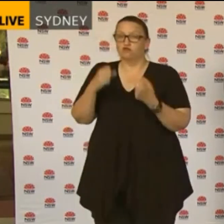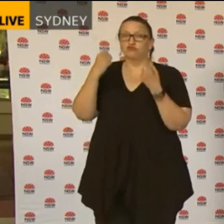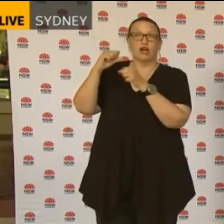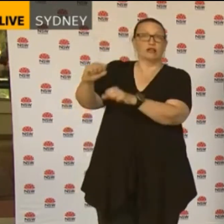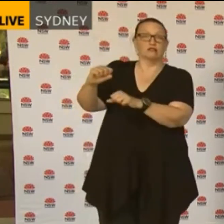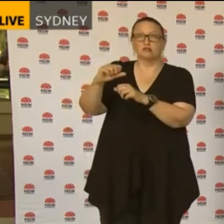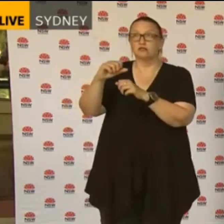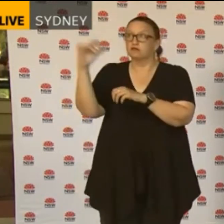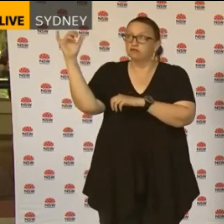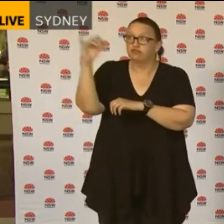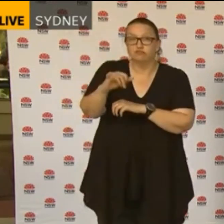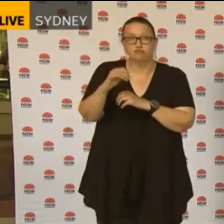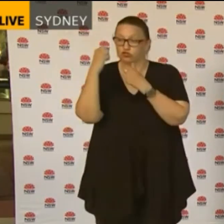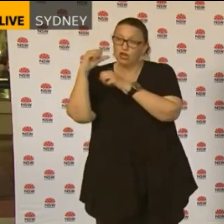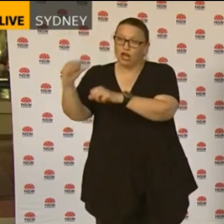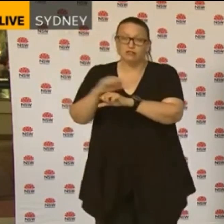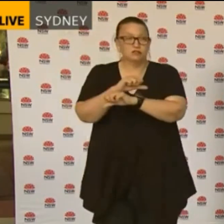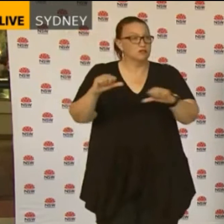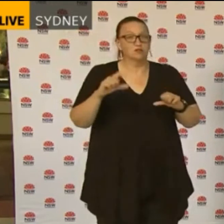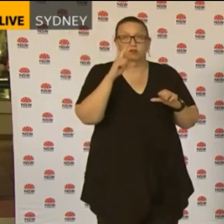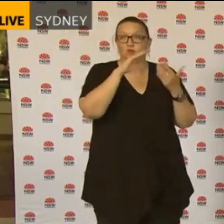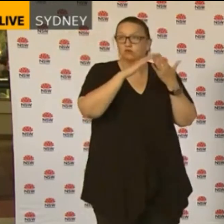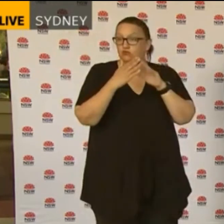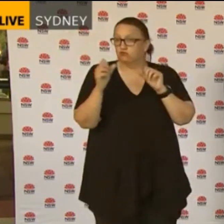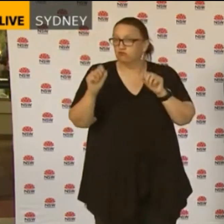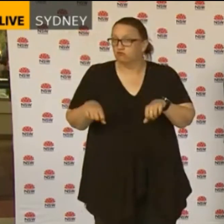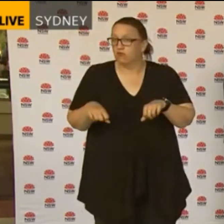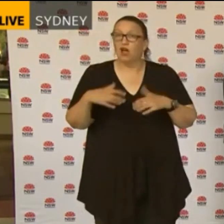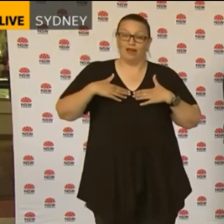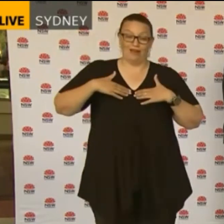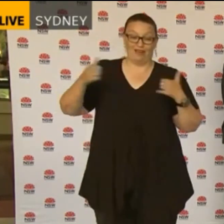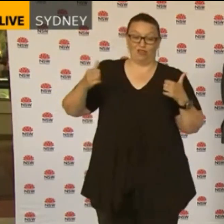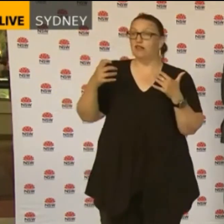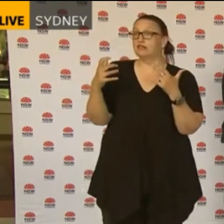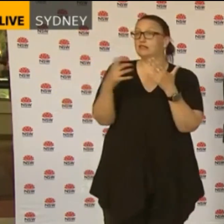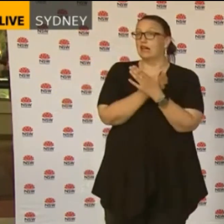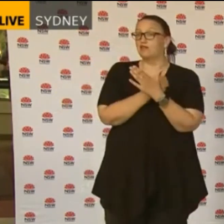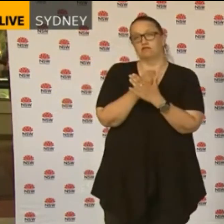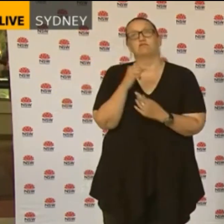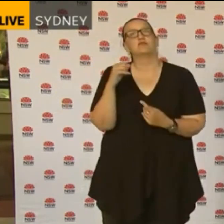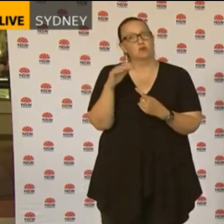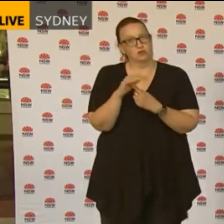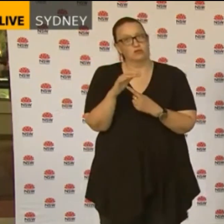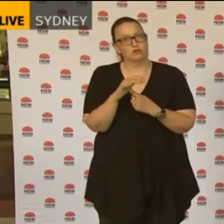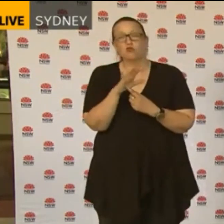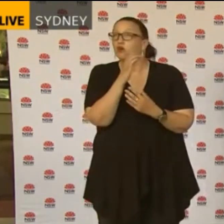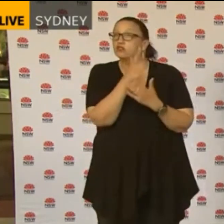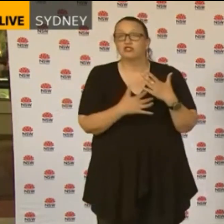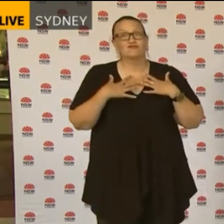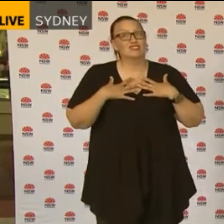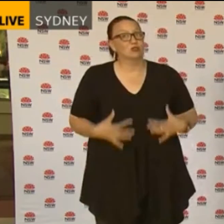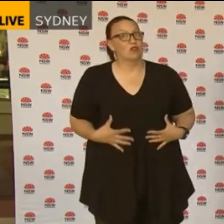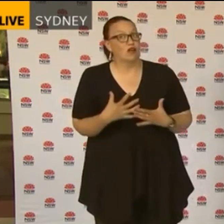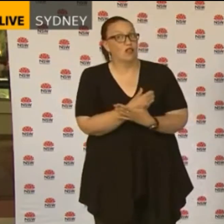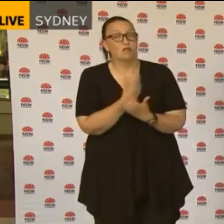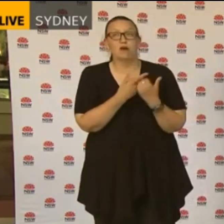sure health and safety always comes first, but of course mental health, well-being and keeping jobs and the economy moving forward are also